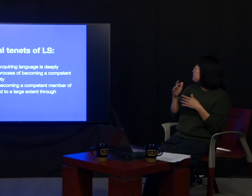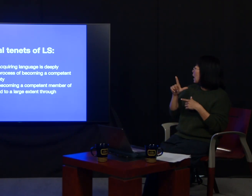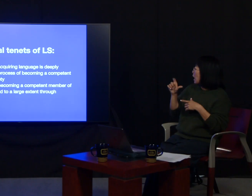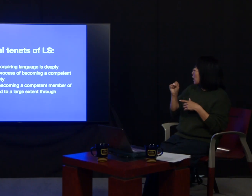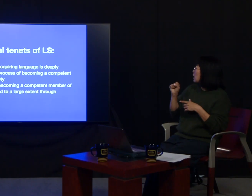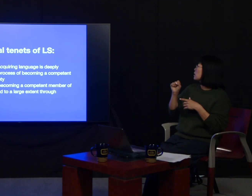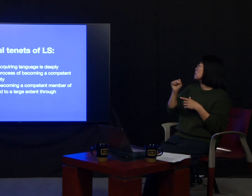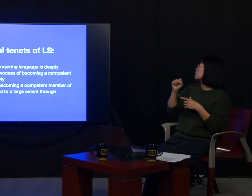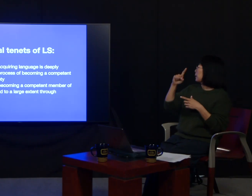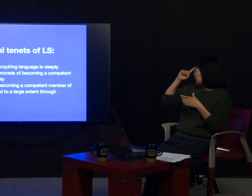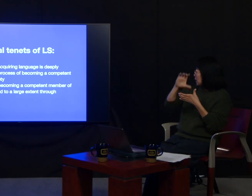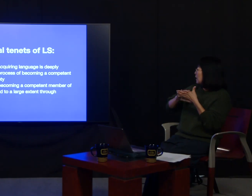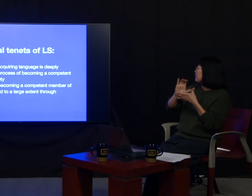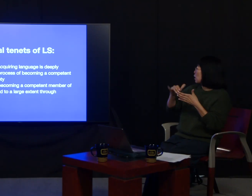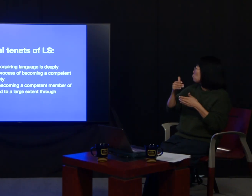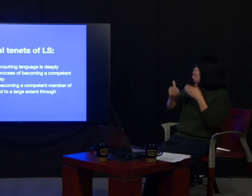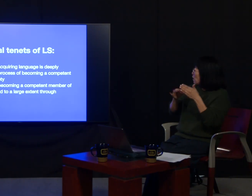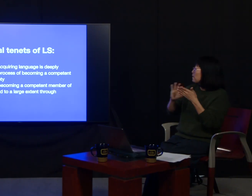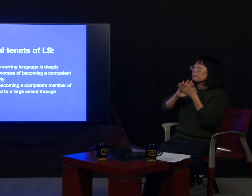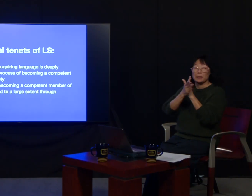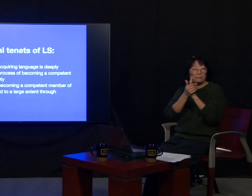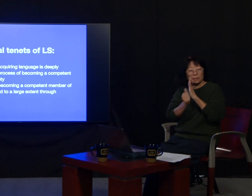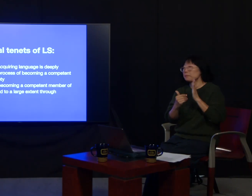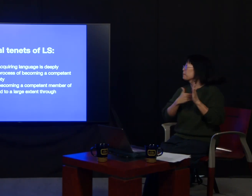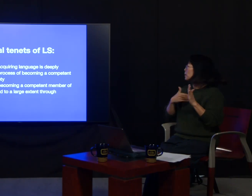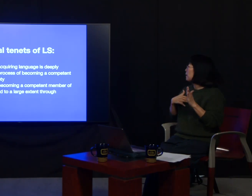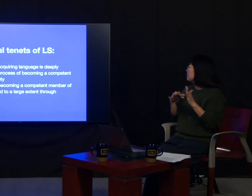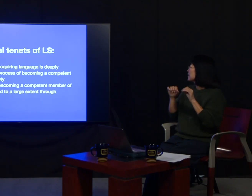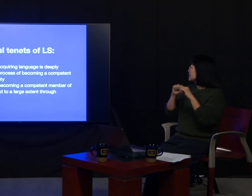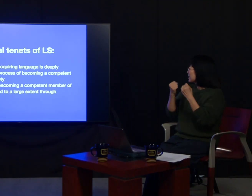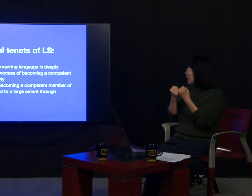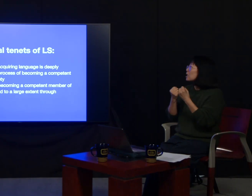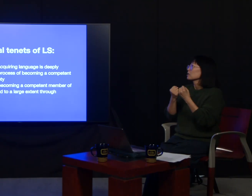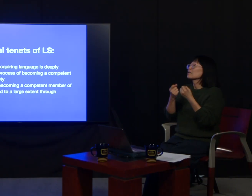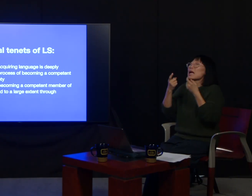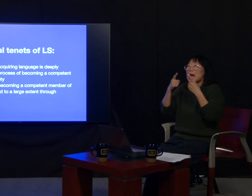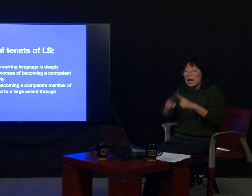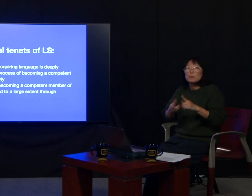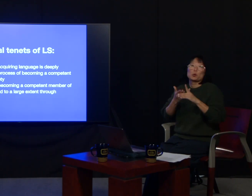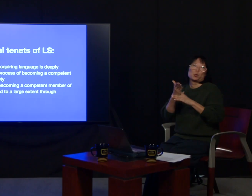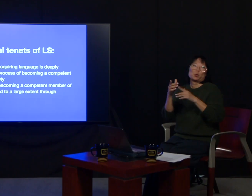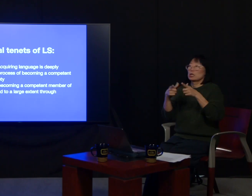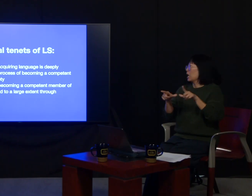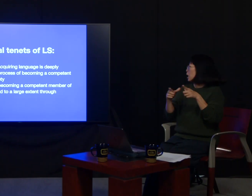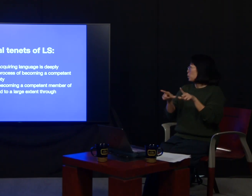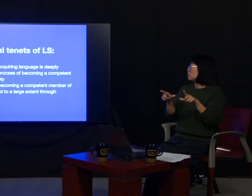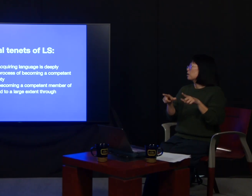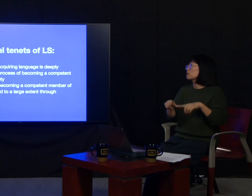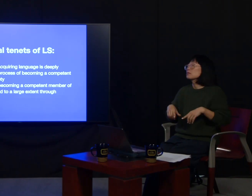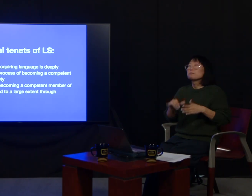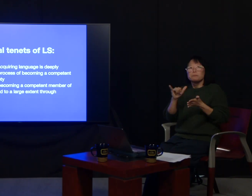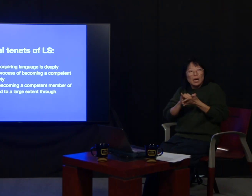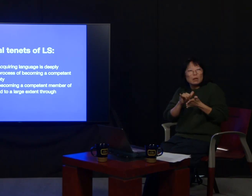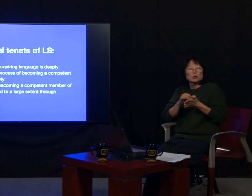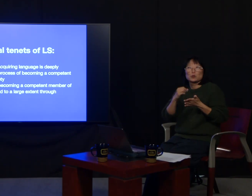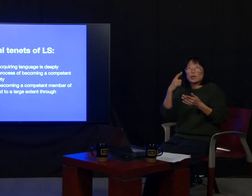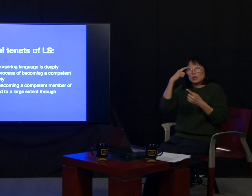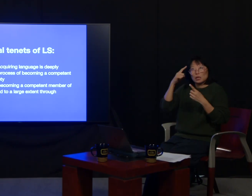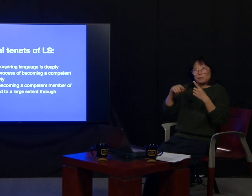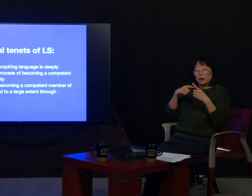language socialization believes that the process of becoming a competent member of society happens through the extent of